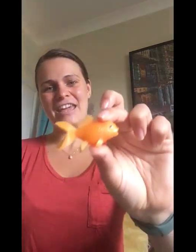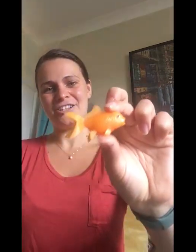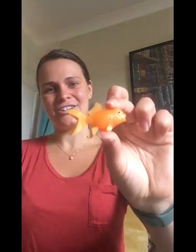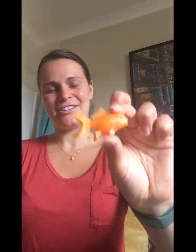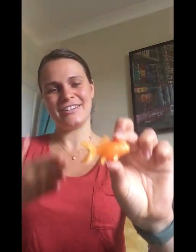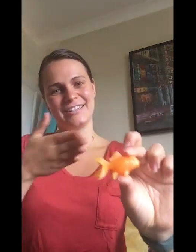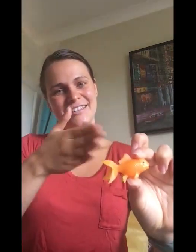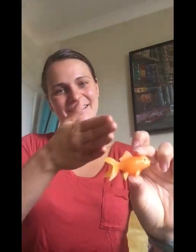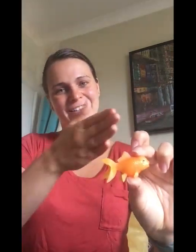Fish.